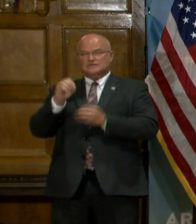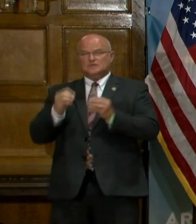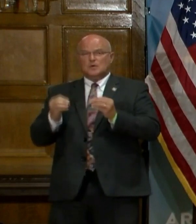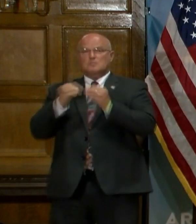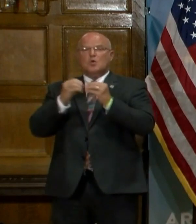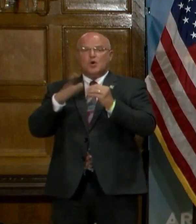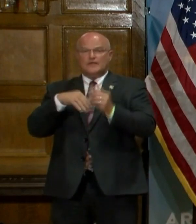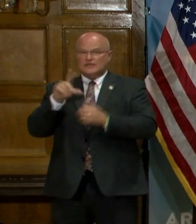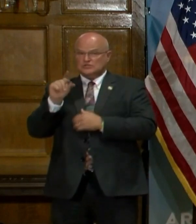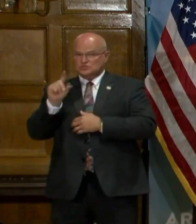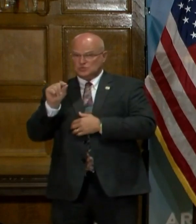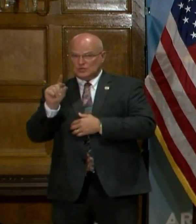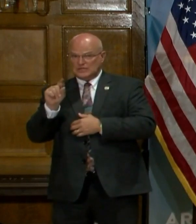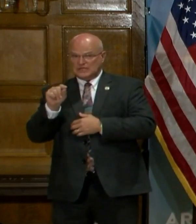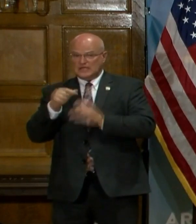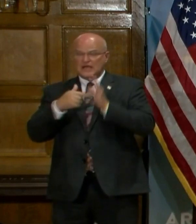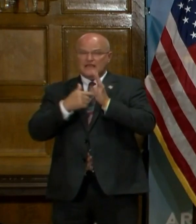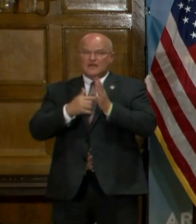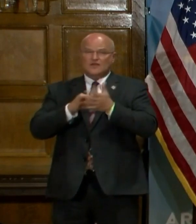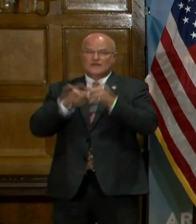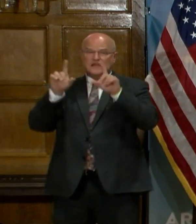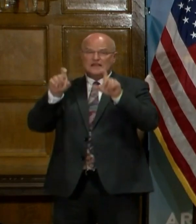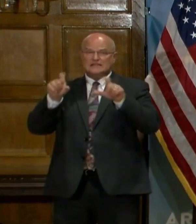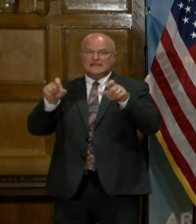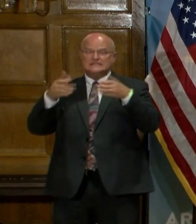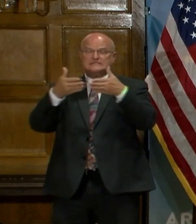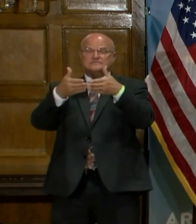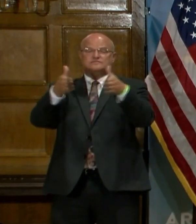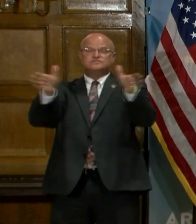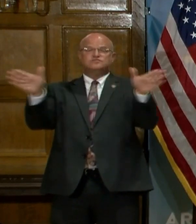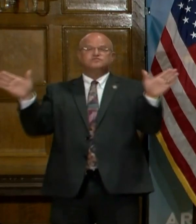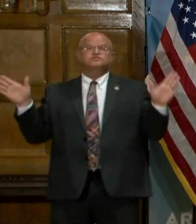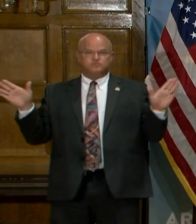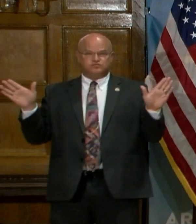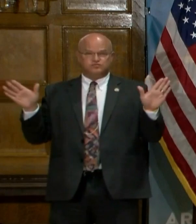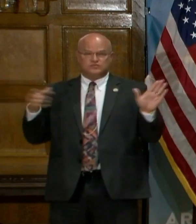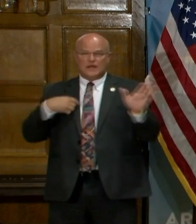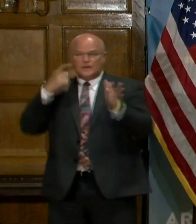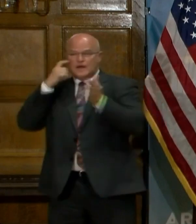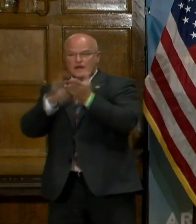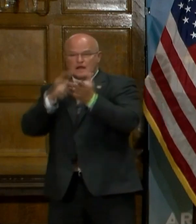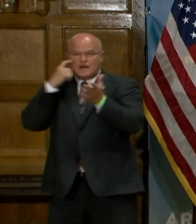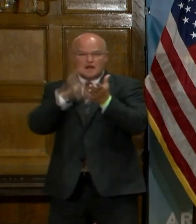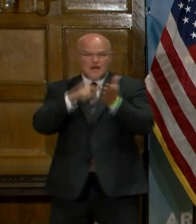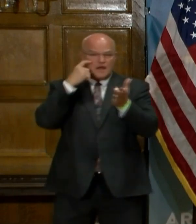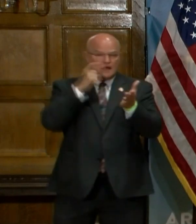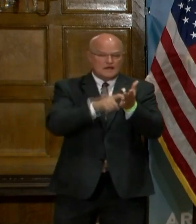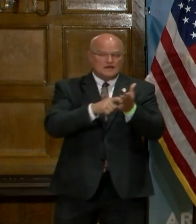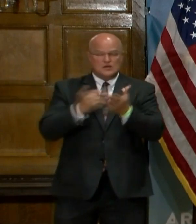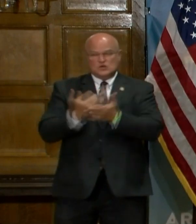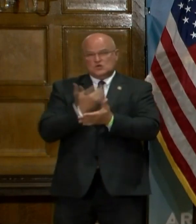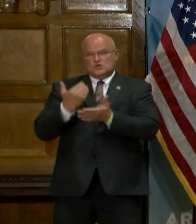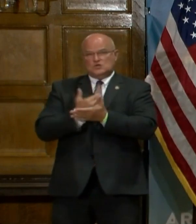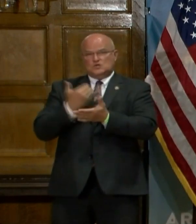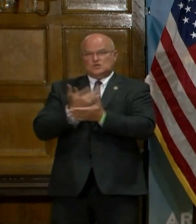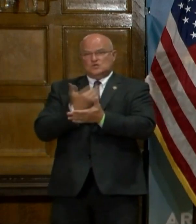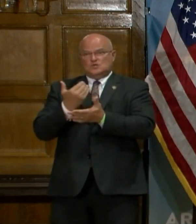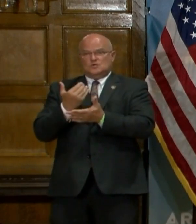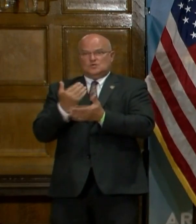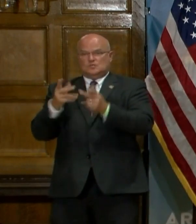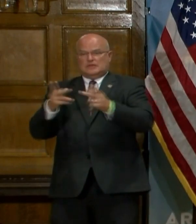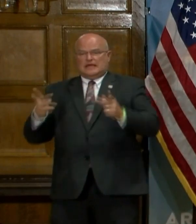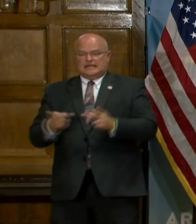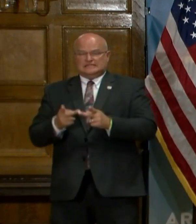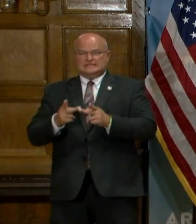20, and that shows that our testing is very widespread, and we're detecting new elements